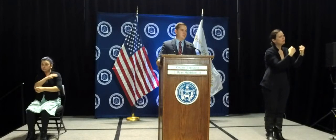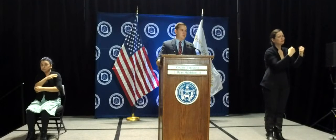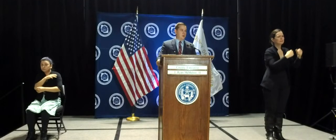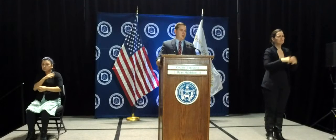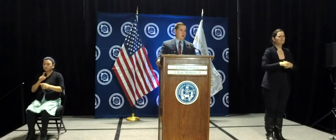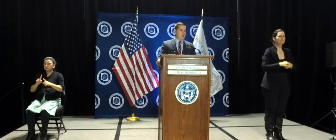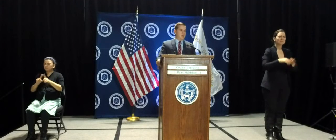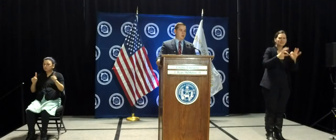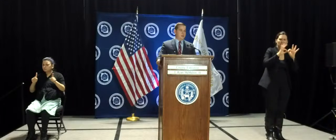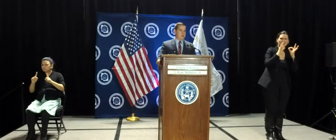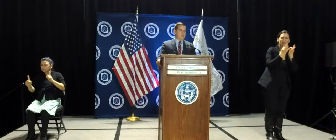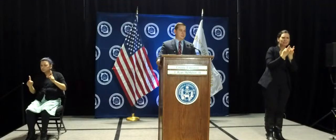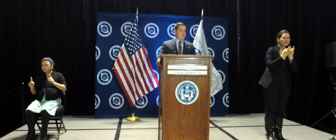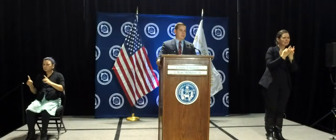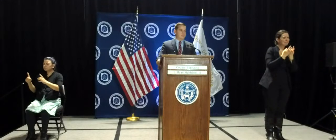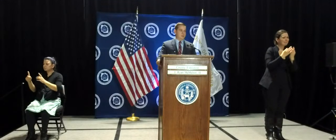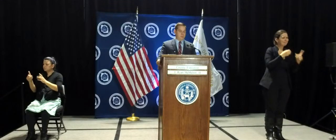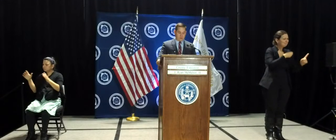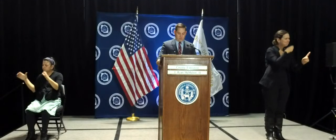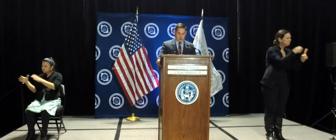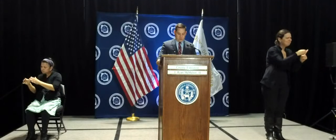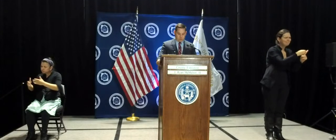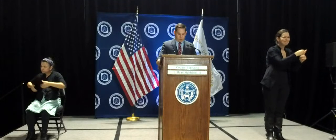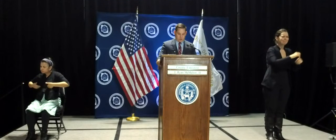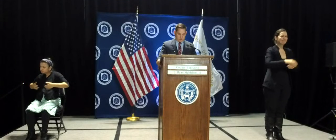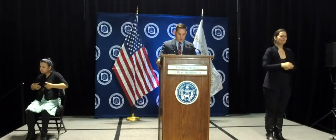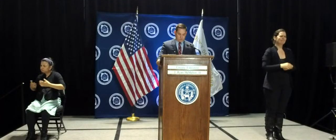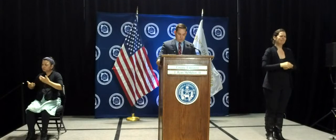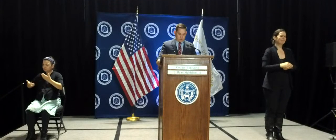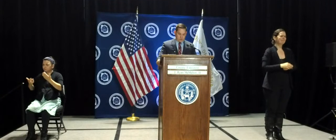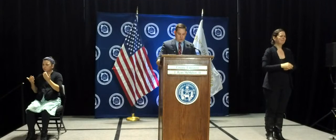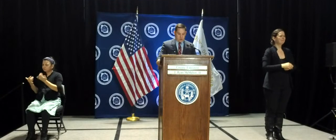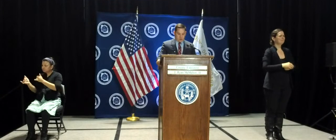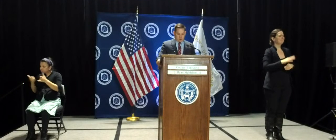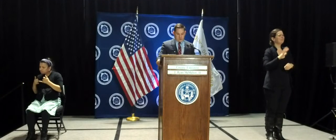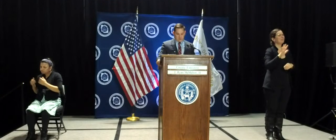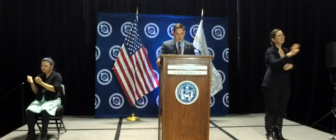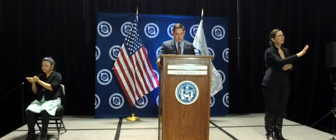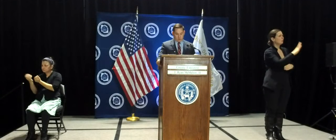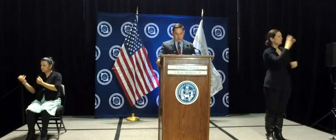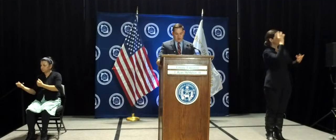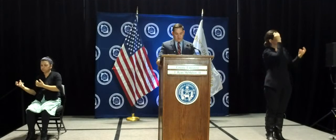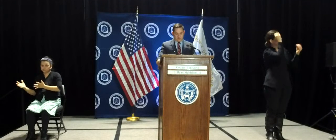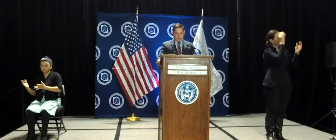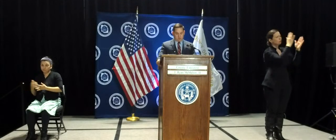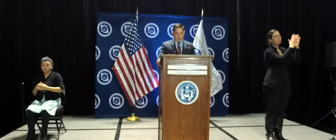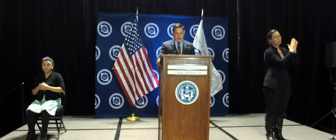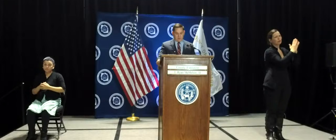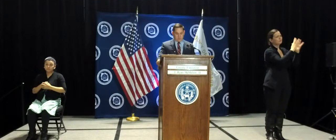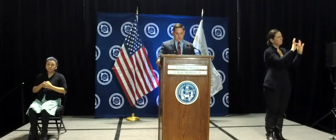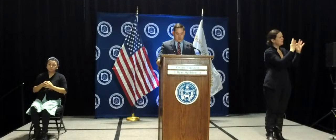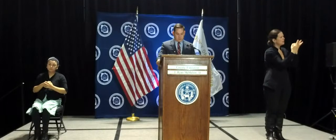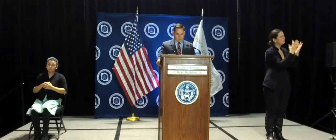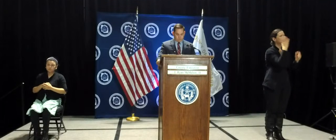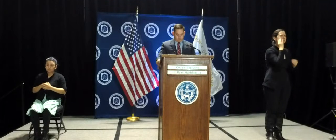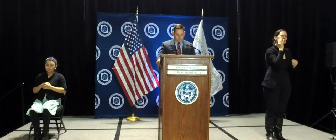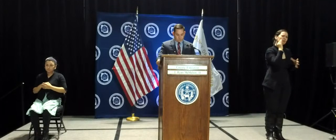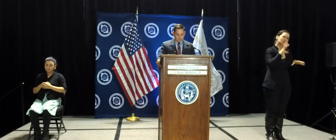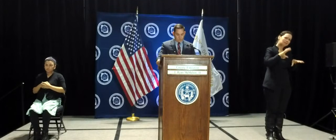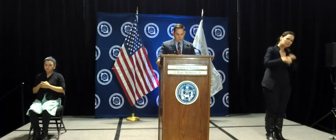pass, and keep them in our thoughts and prayers. Our 7-day rolling average,